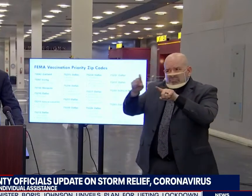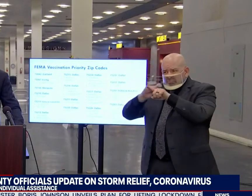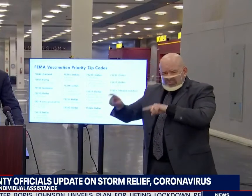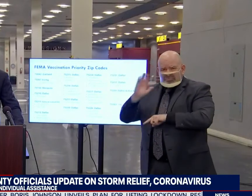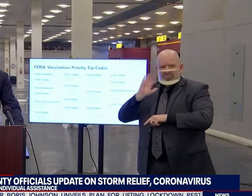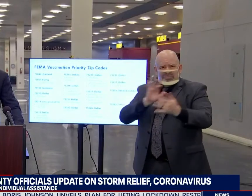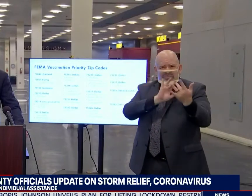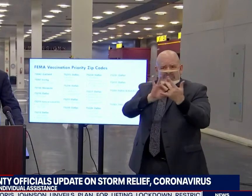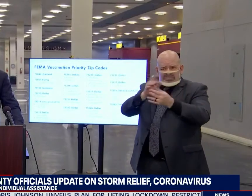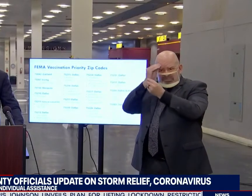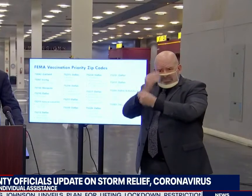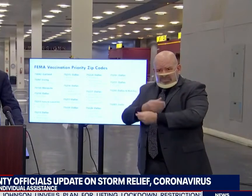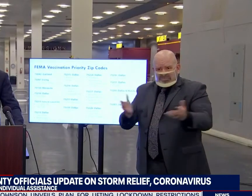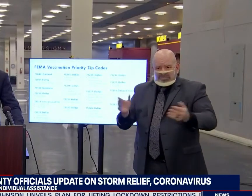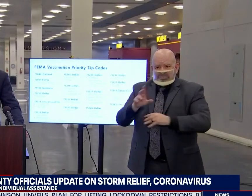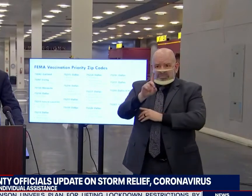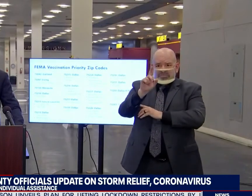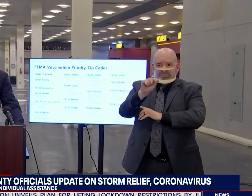dallascount.org.